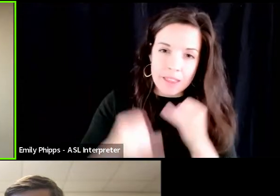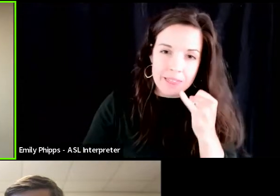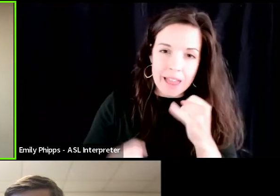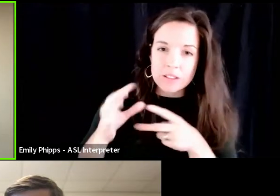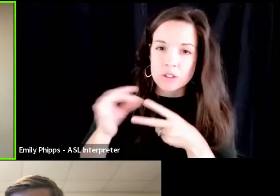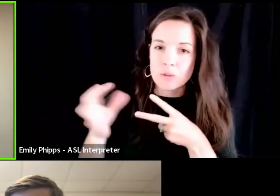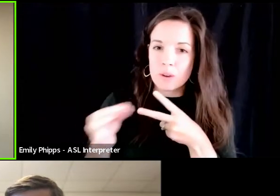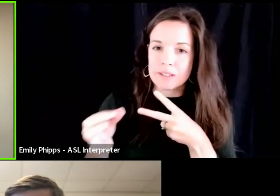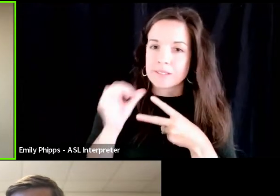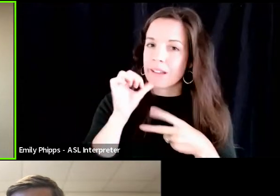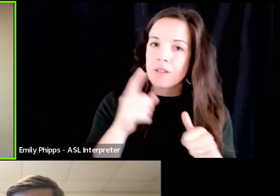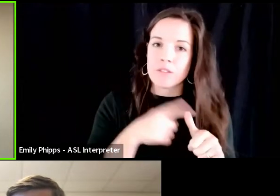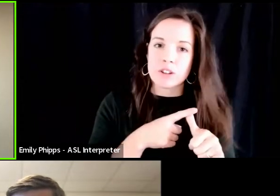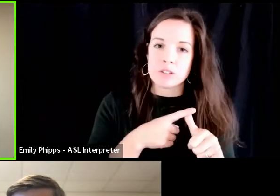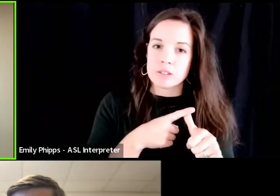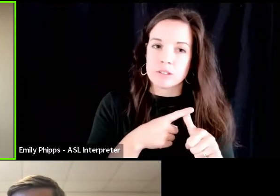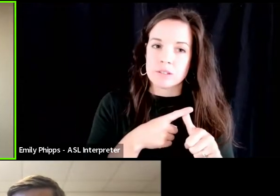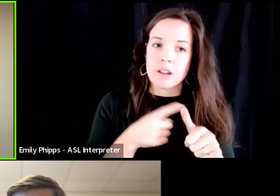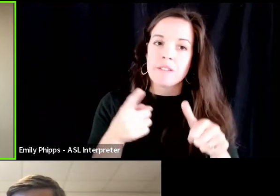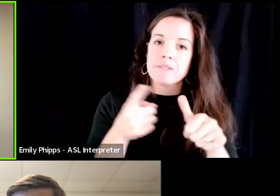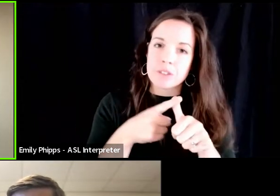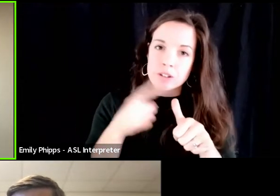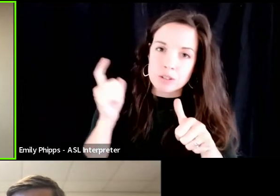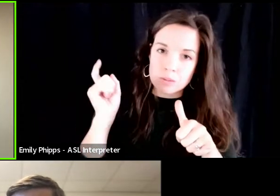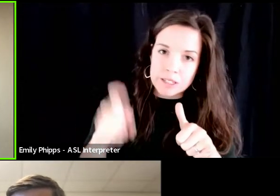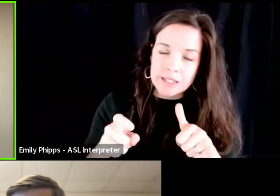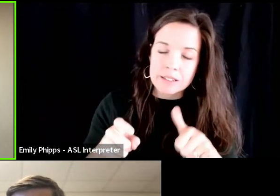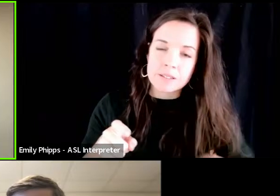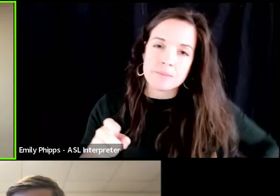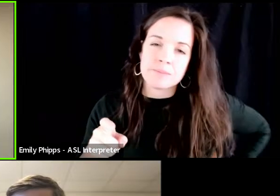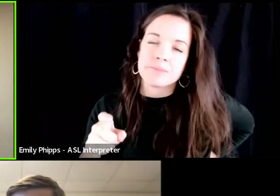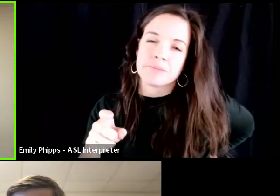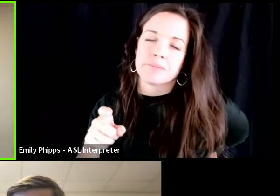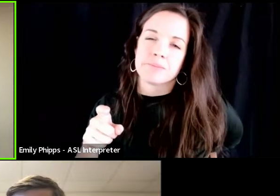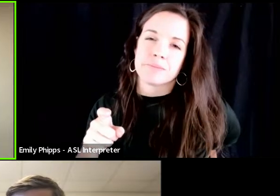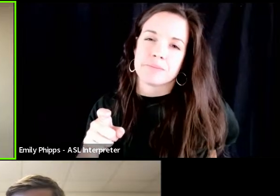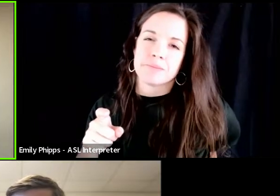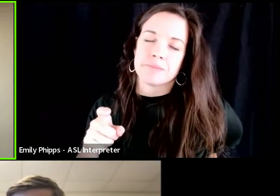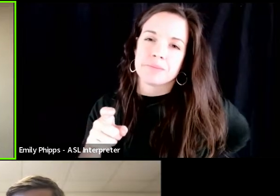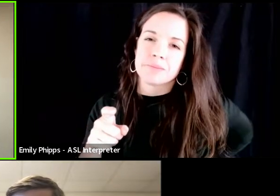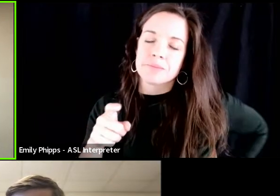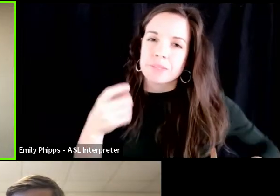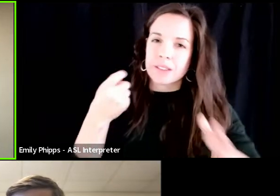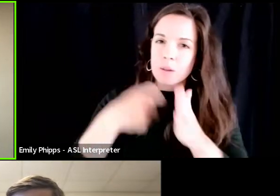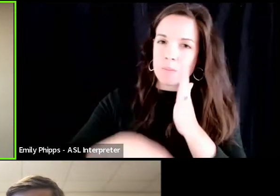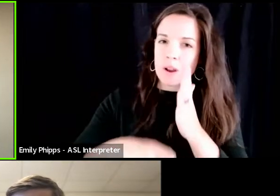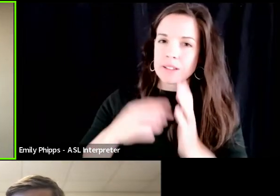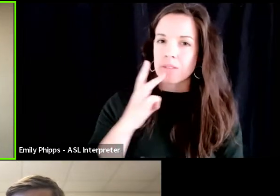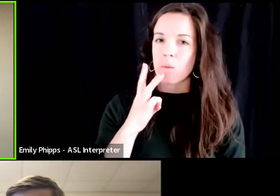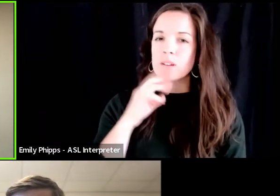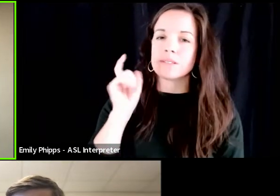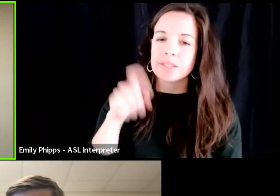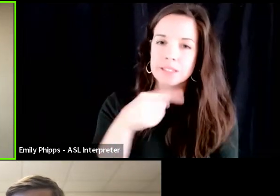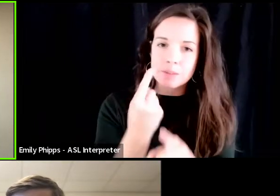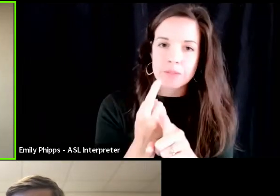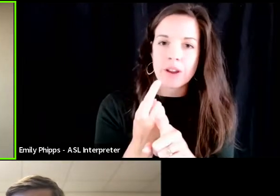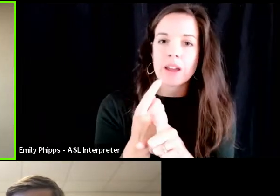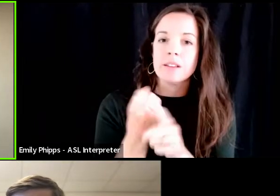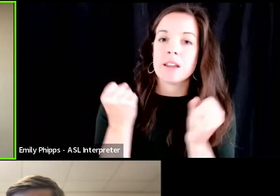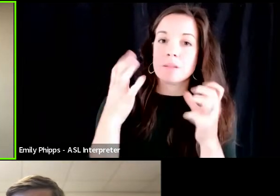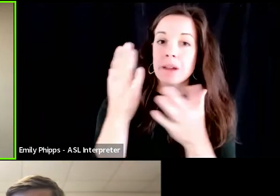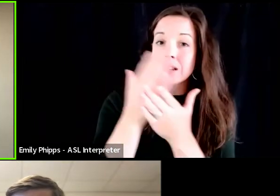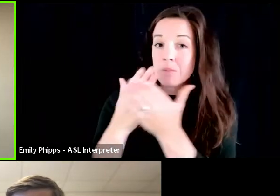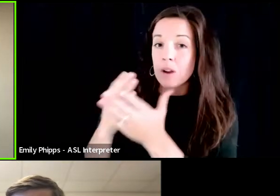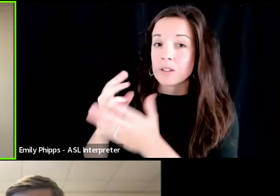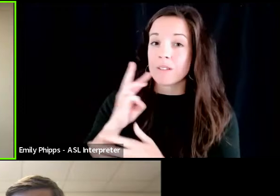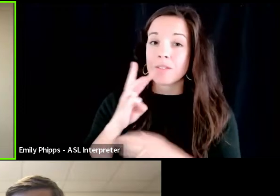choice. We first of all need to get the price of water right. And in many parts of the world,